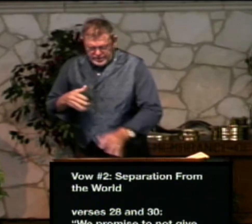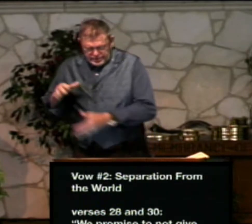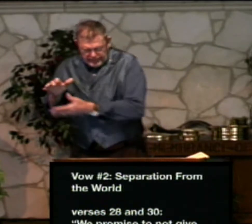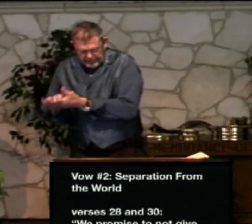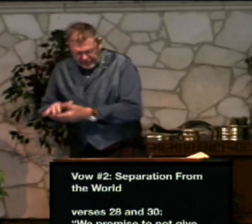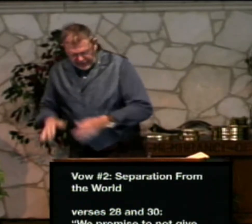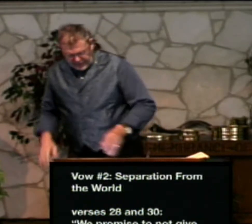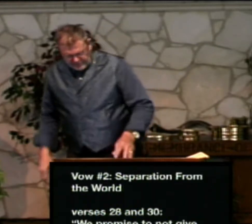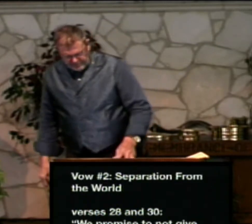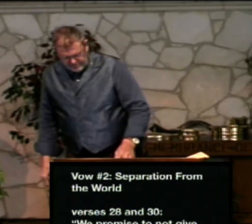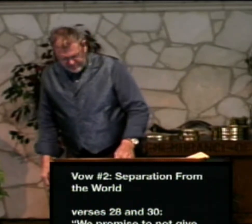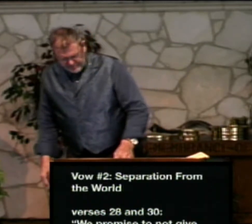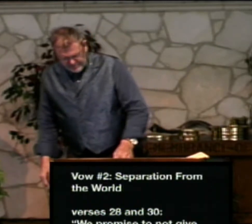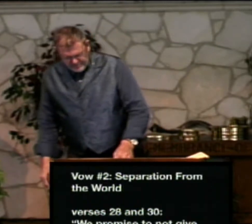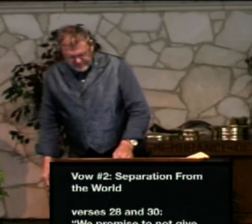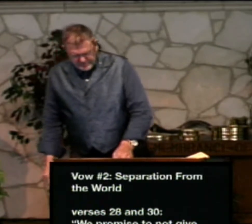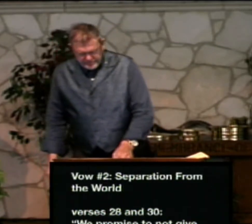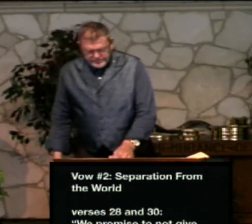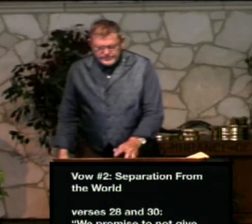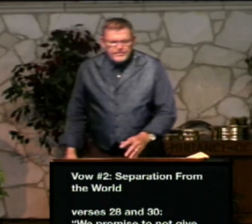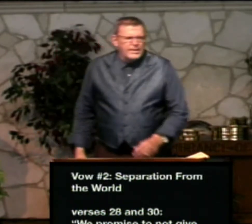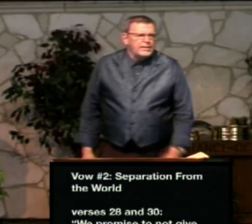daughters to be married.